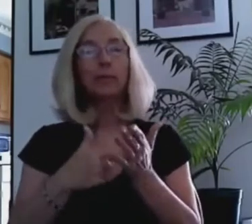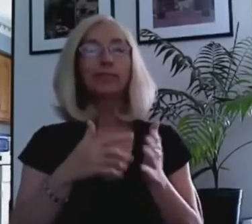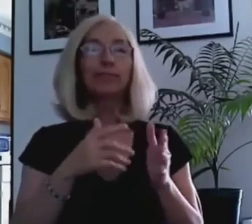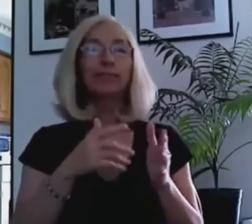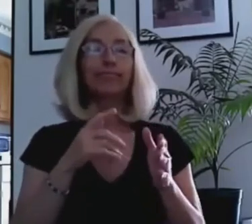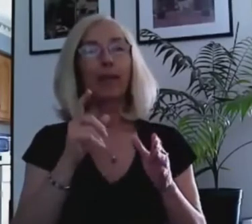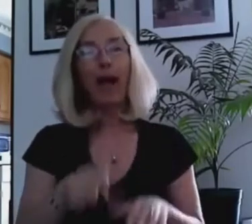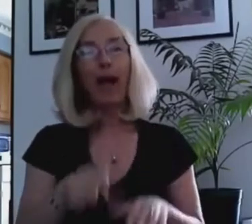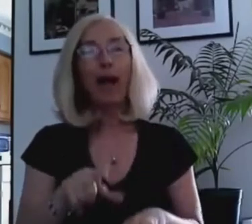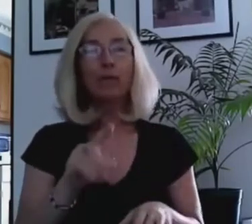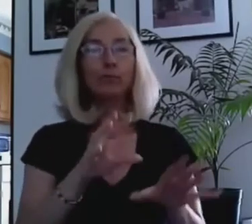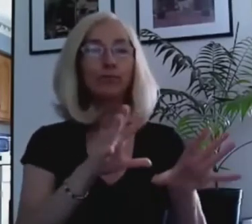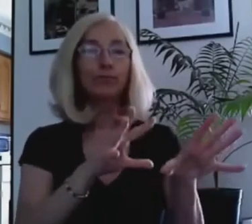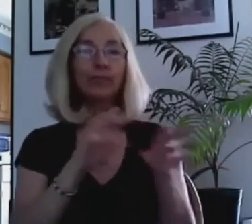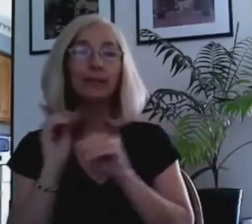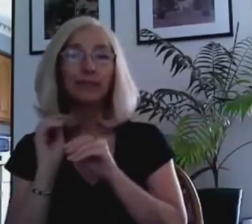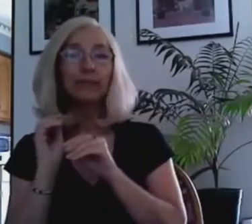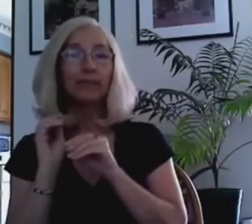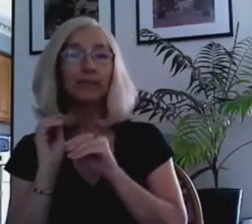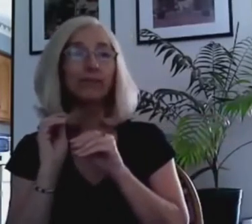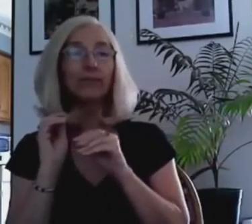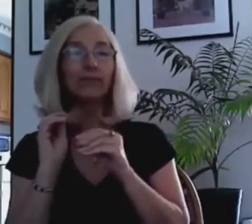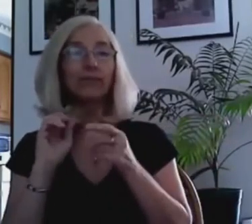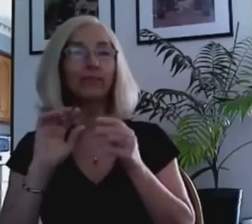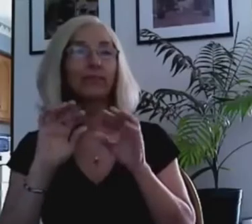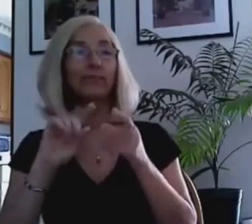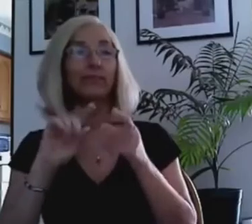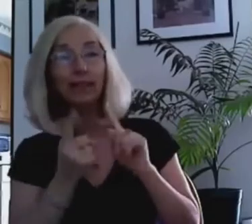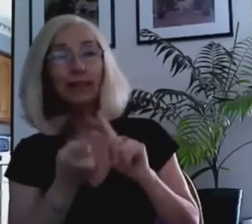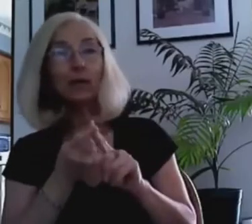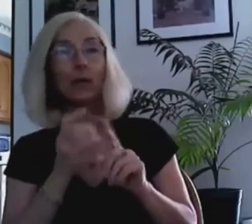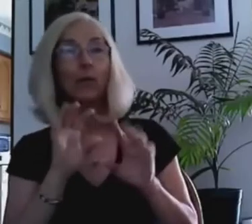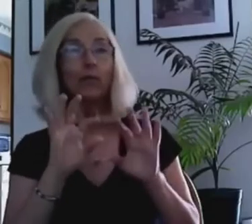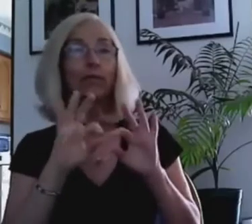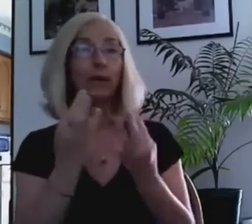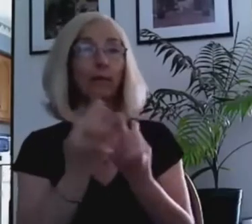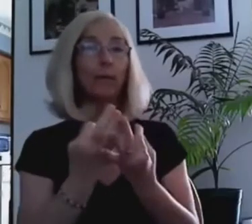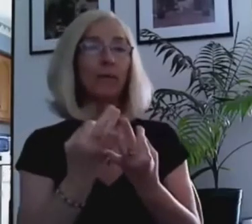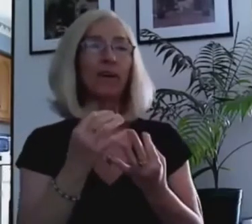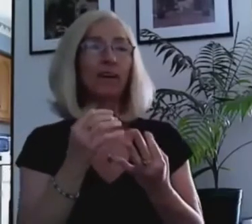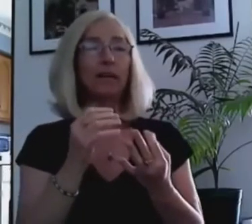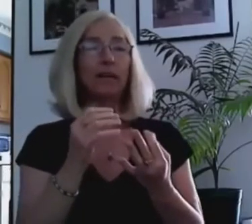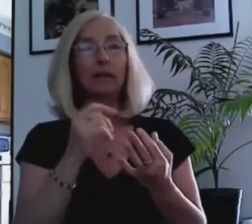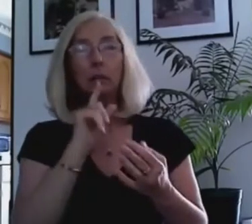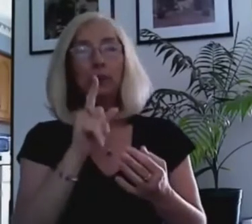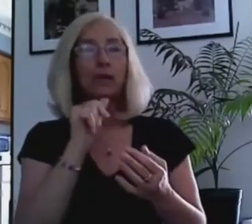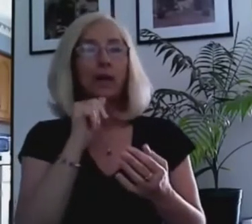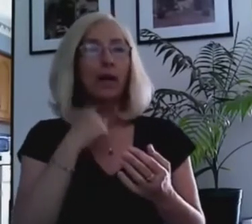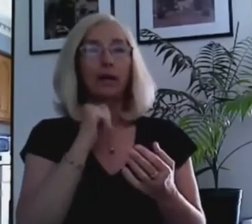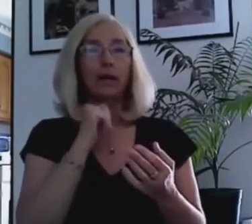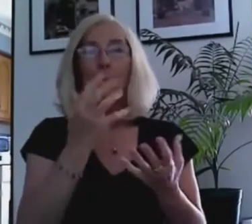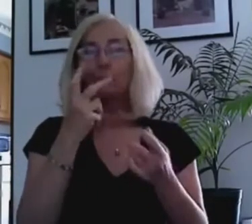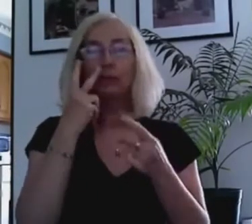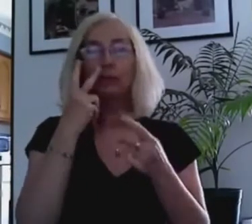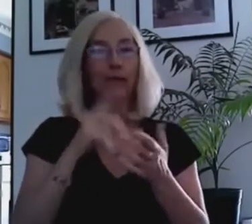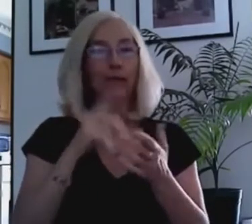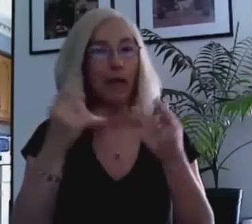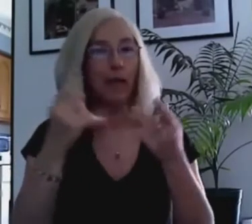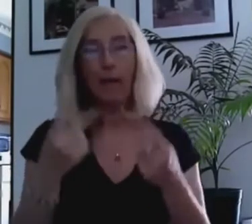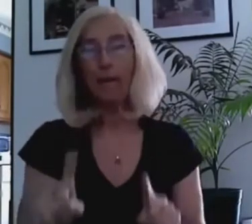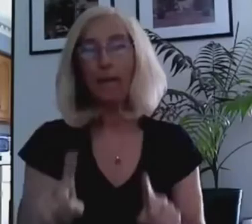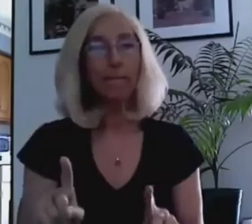And for each individual, becoming vegetarian can be kind of frustrating. In a